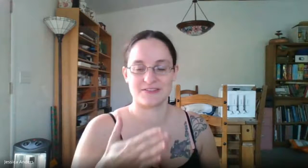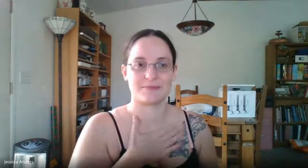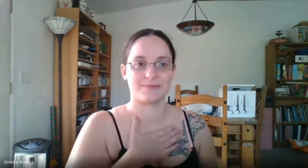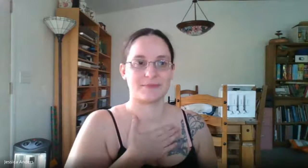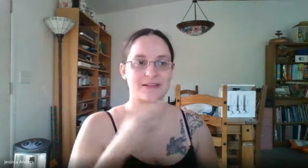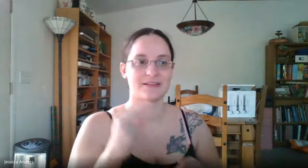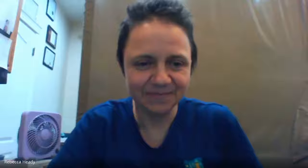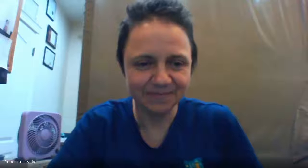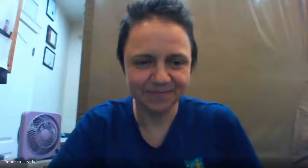Okay, go ahead.